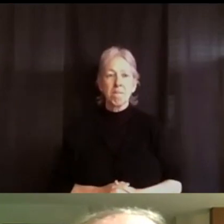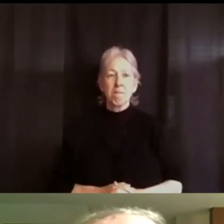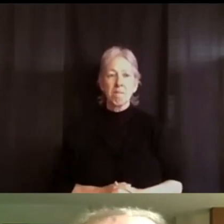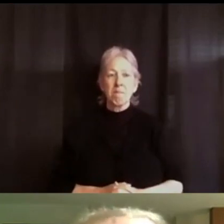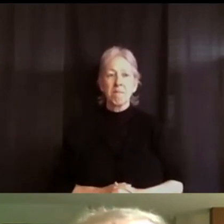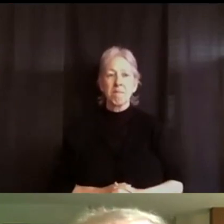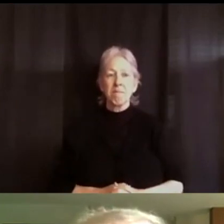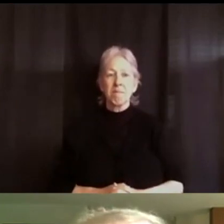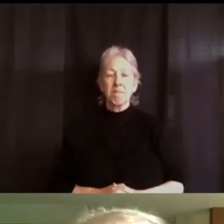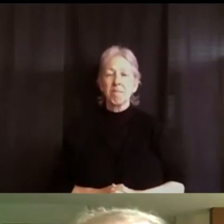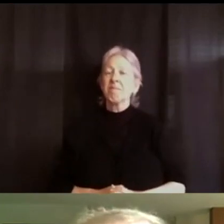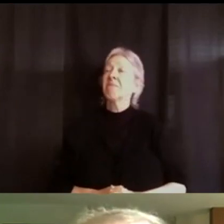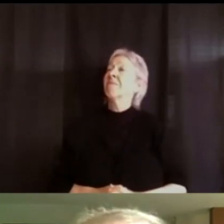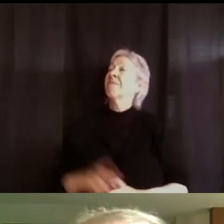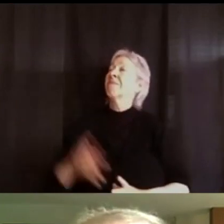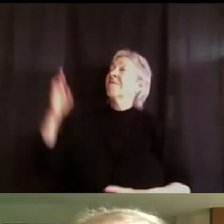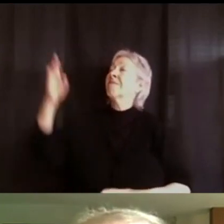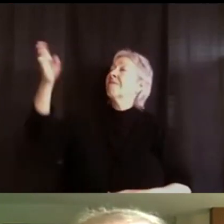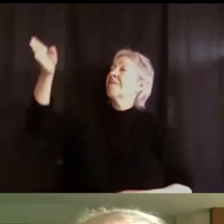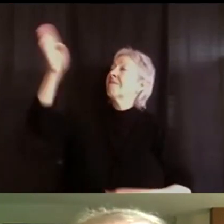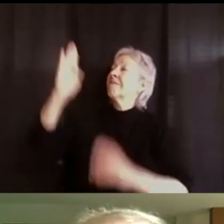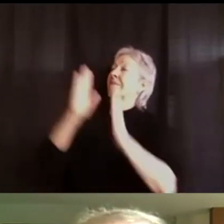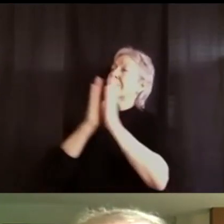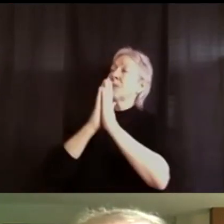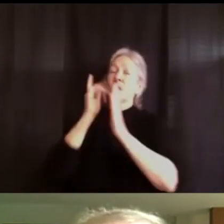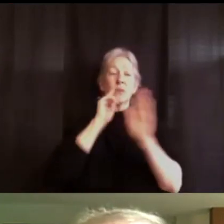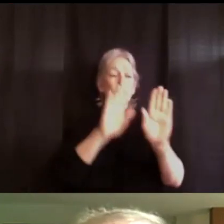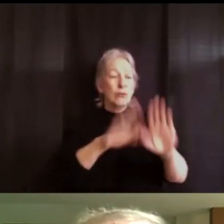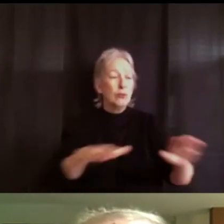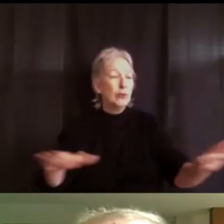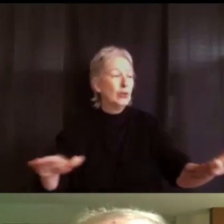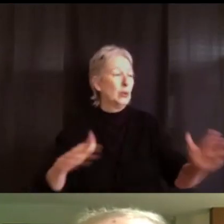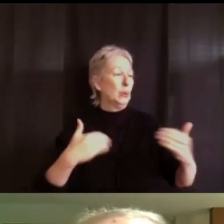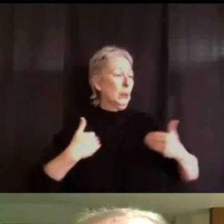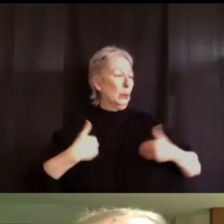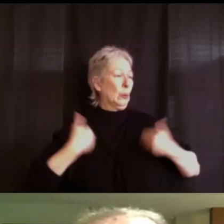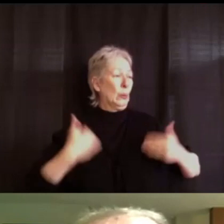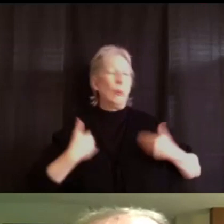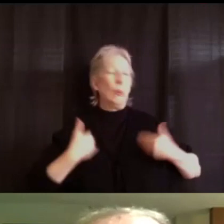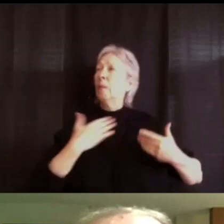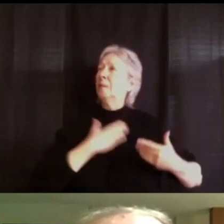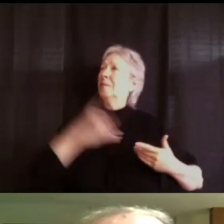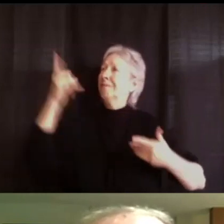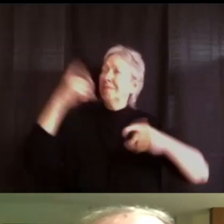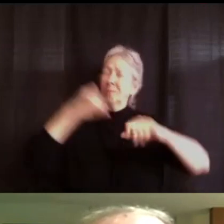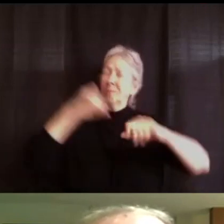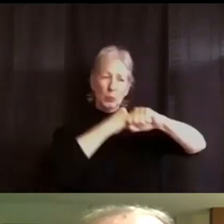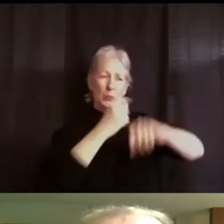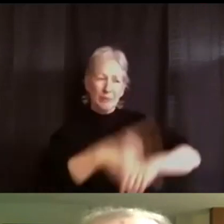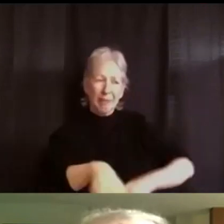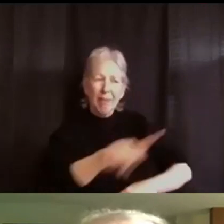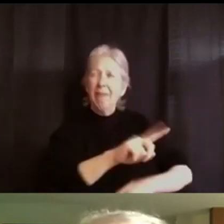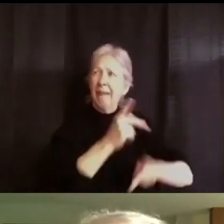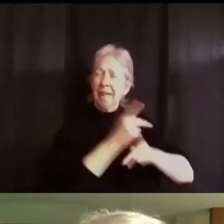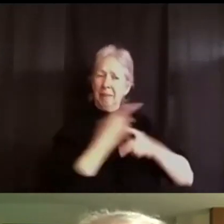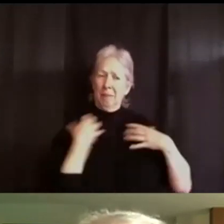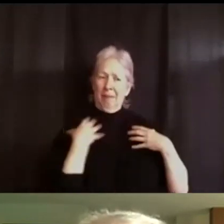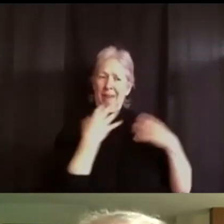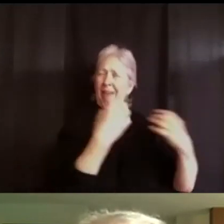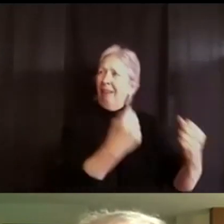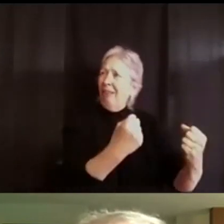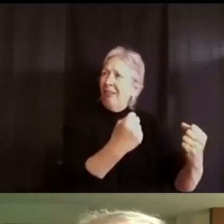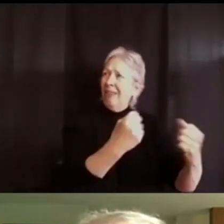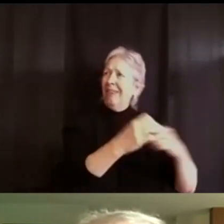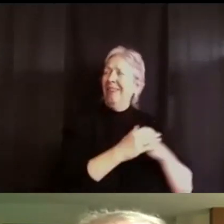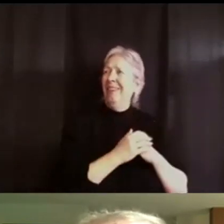Gracious God, we pray for children and youth. Shelter them from all sickness. Keep homebound children safe from hunger